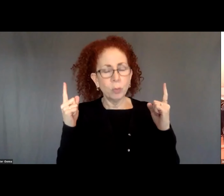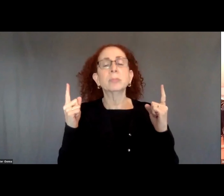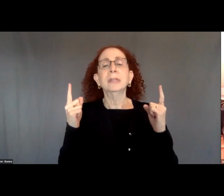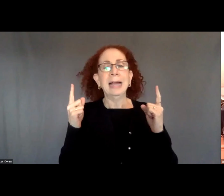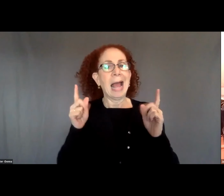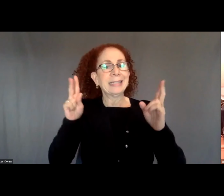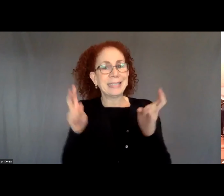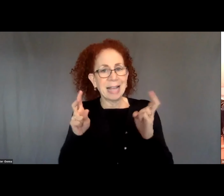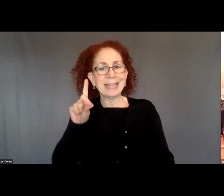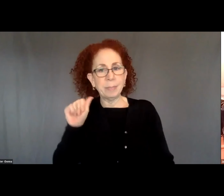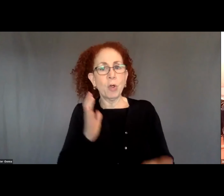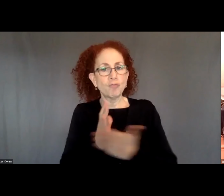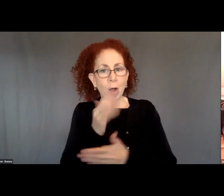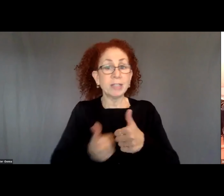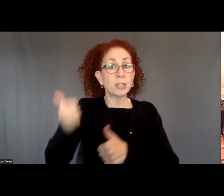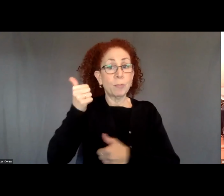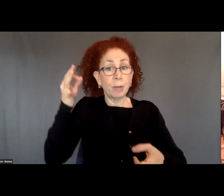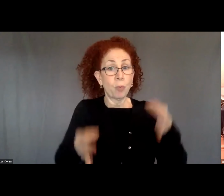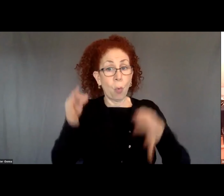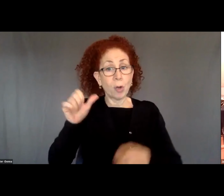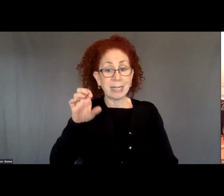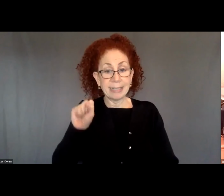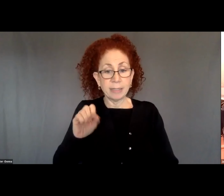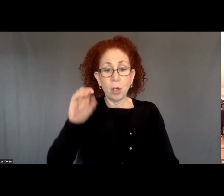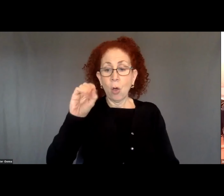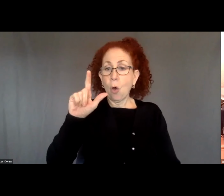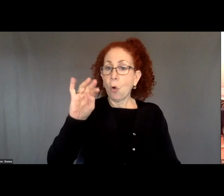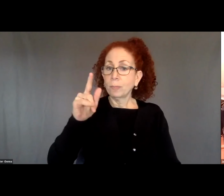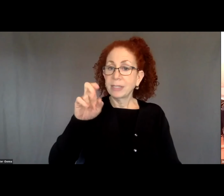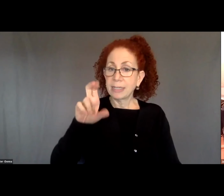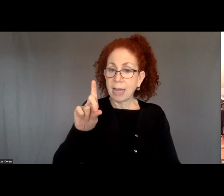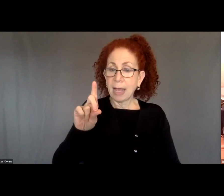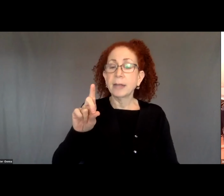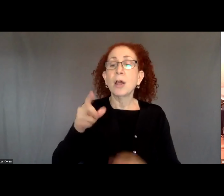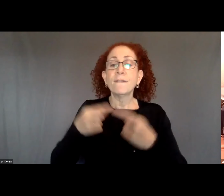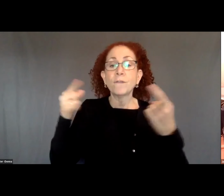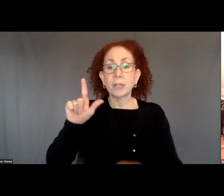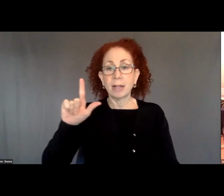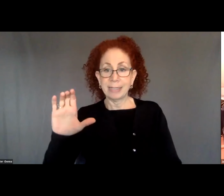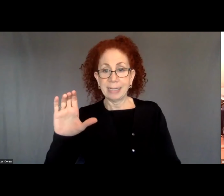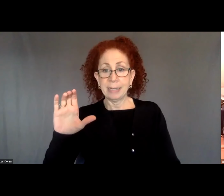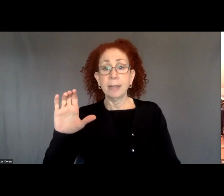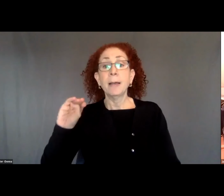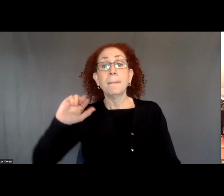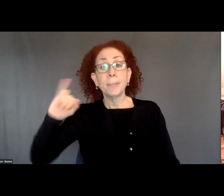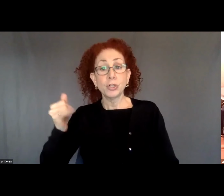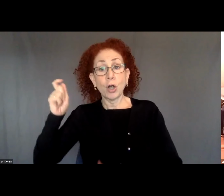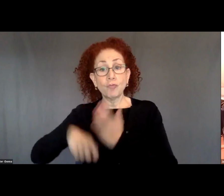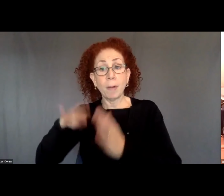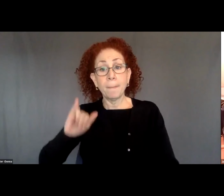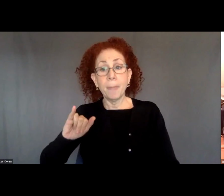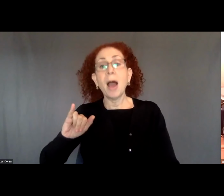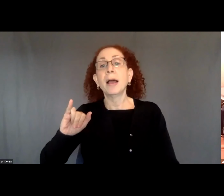cited disability rights Supreme Court cases, Olmstead versus LC, in a majority opinion written by Justice